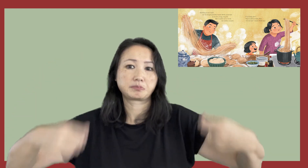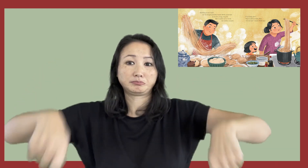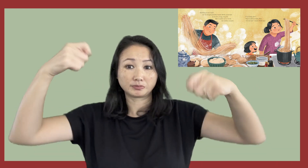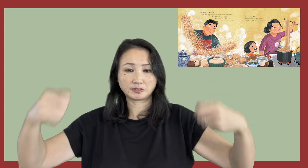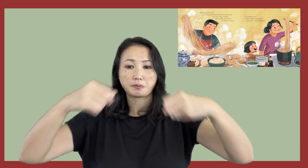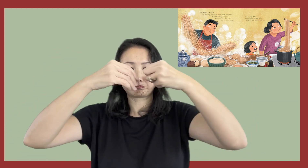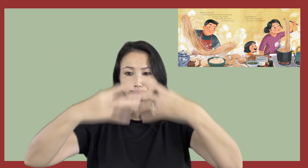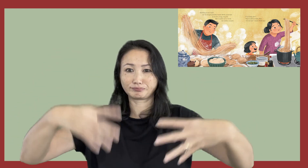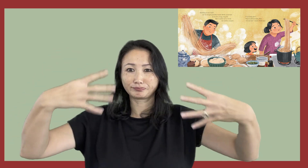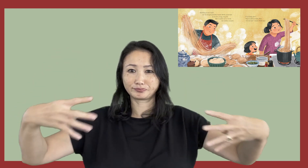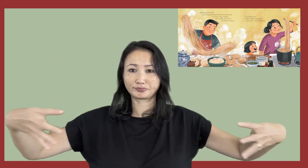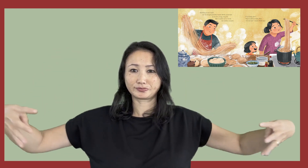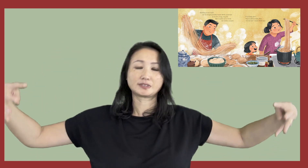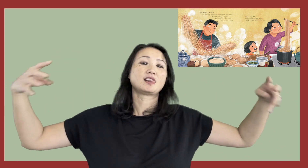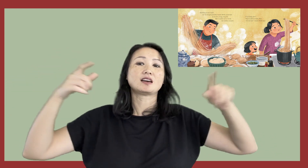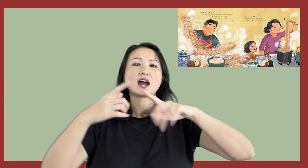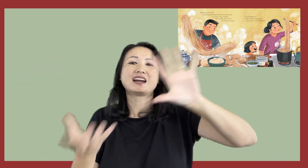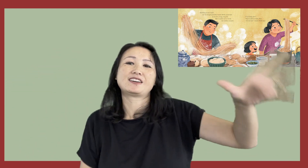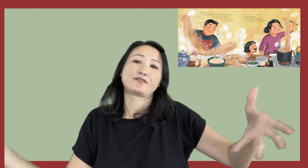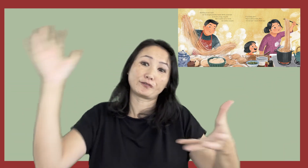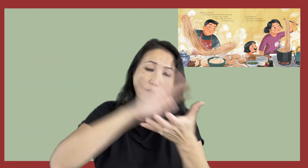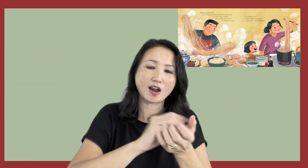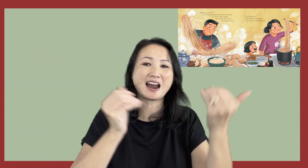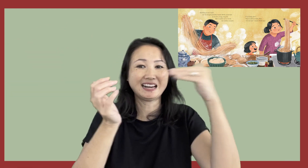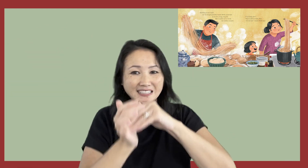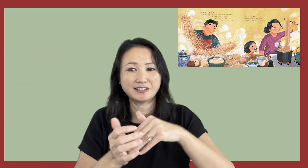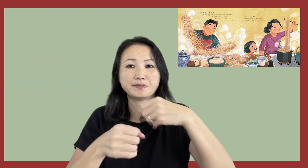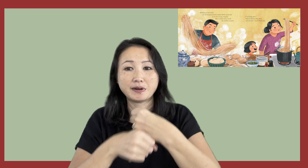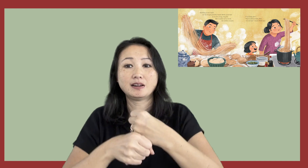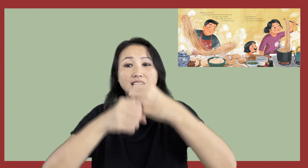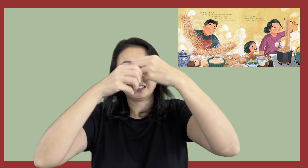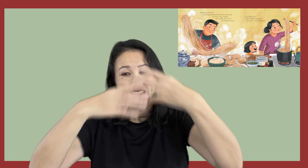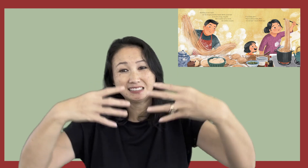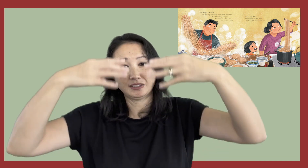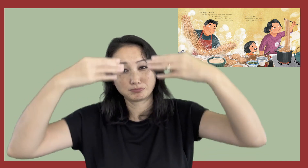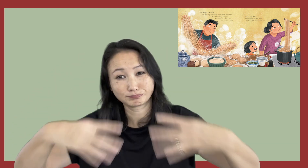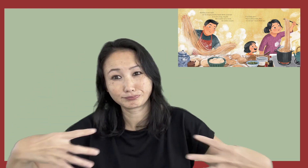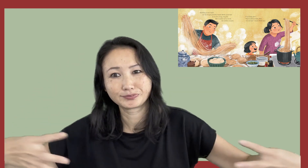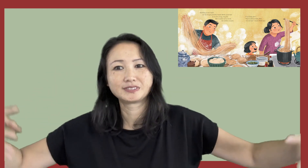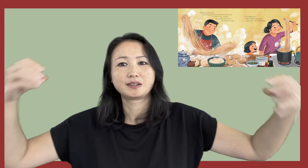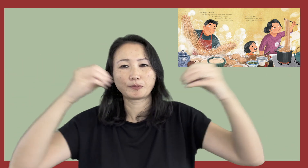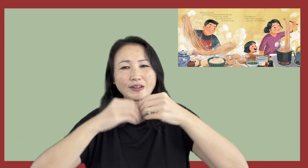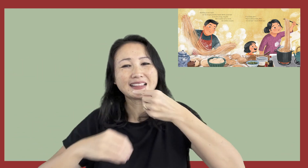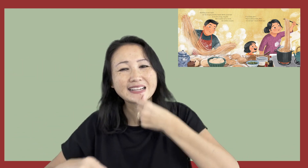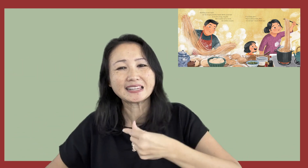Bubbling in hot water are the longest noodles Auntie Whaley could find.